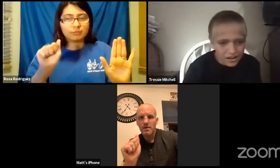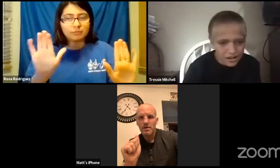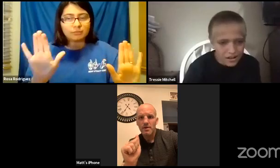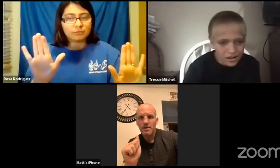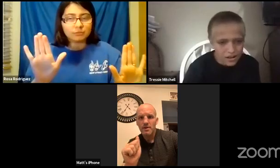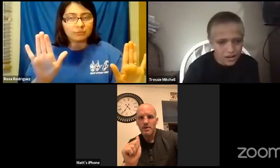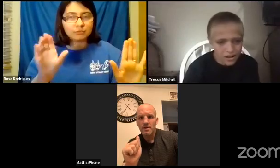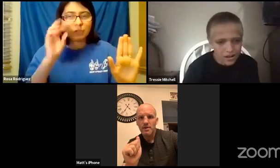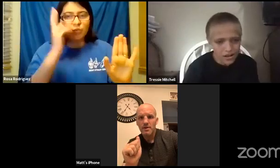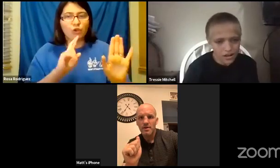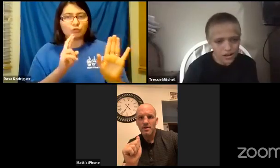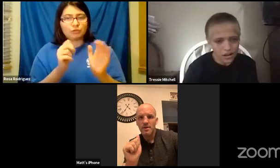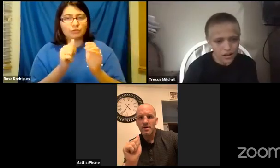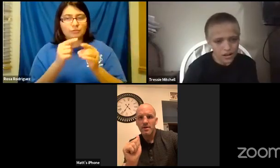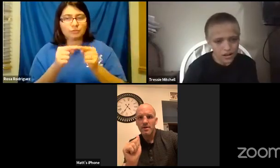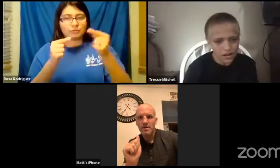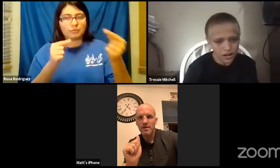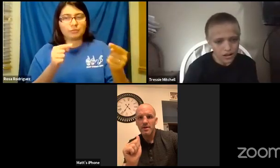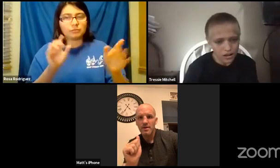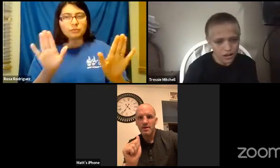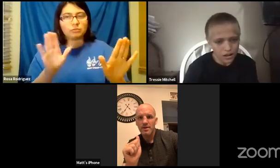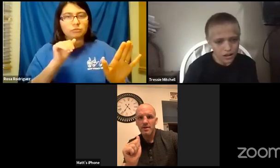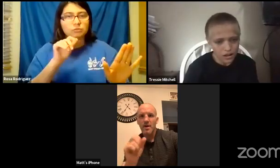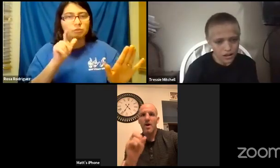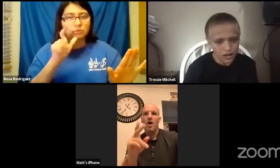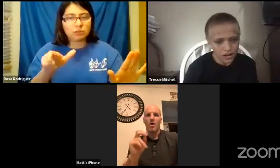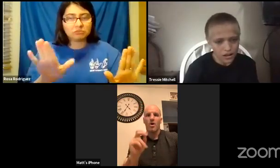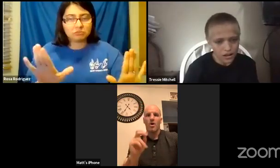Matt's saying, but I don't see Rosa.